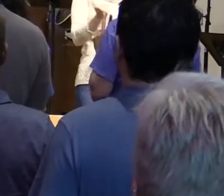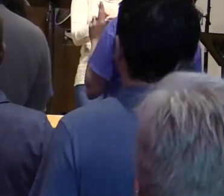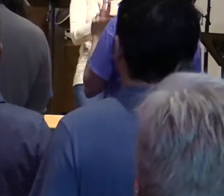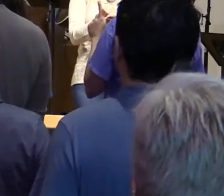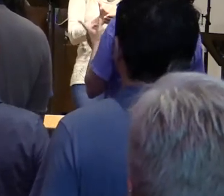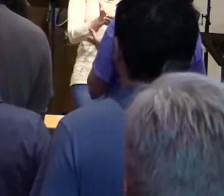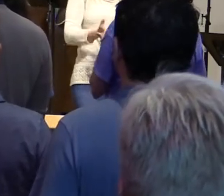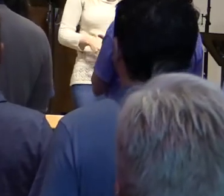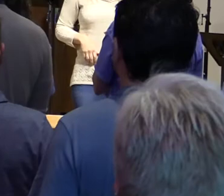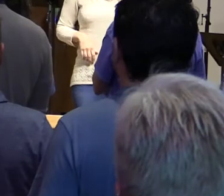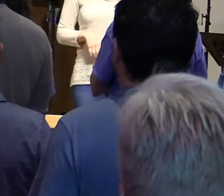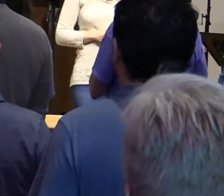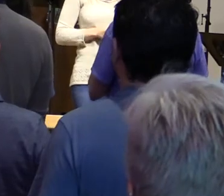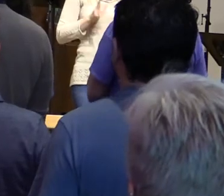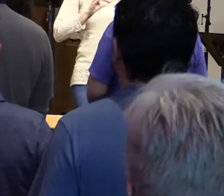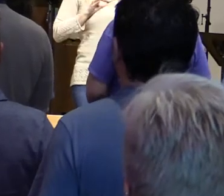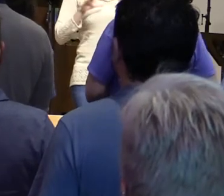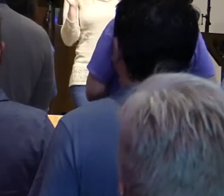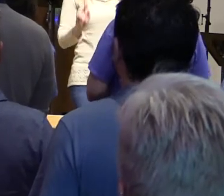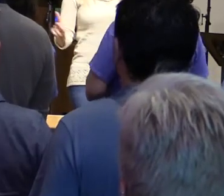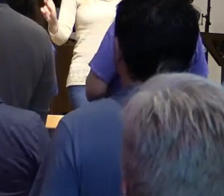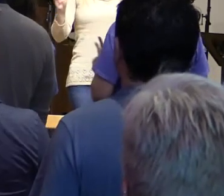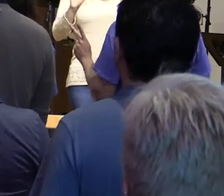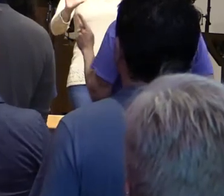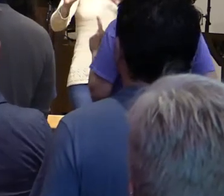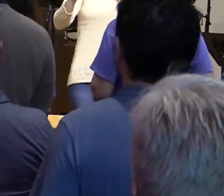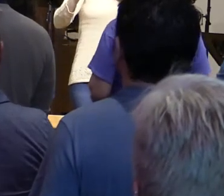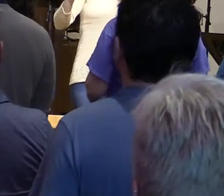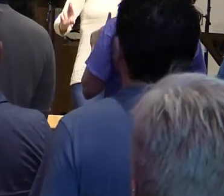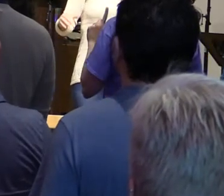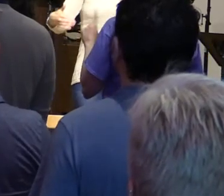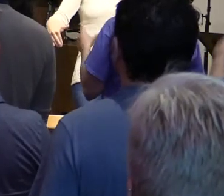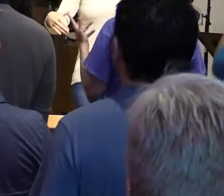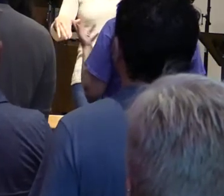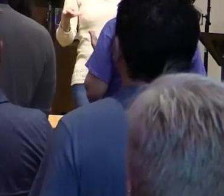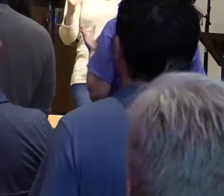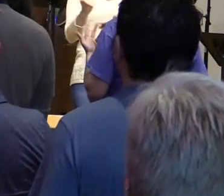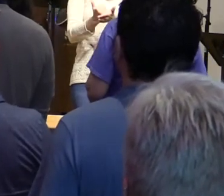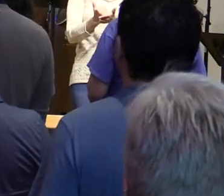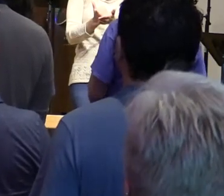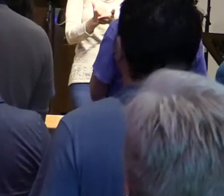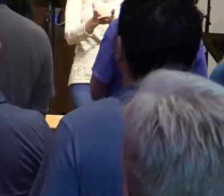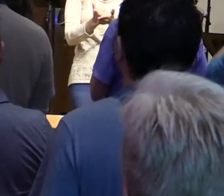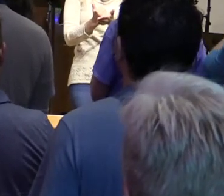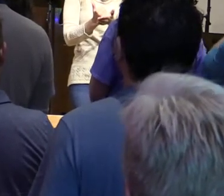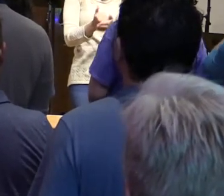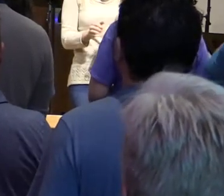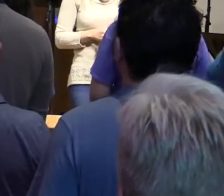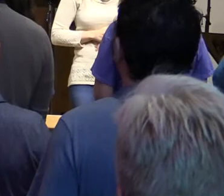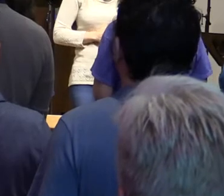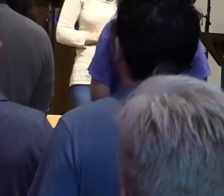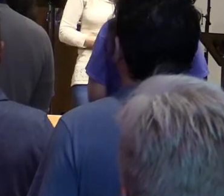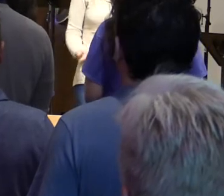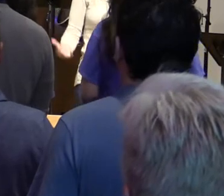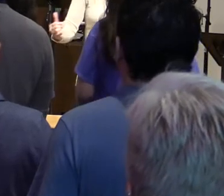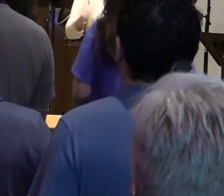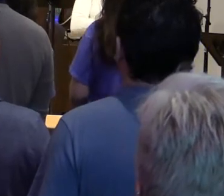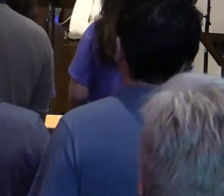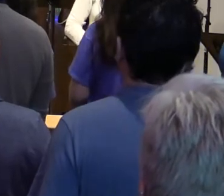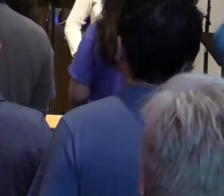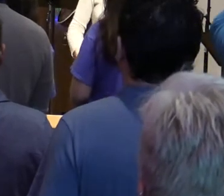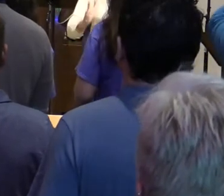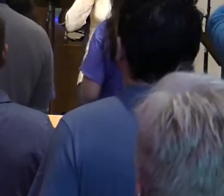amen. Whoa, and all the people said amen. Give thanks to